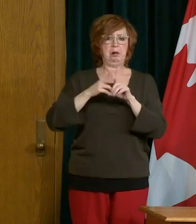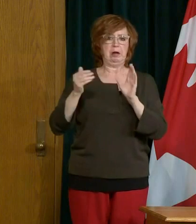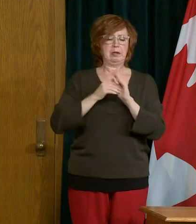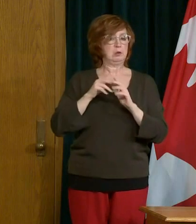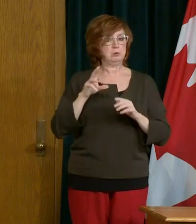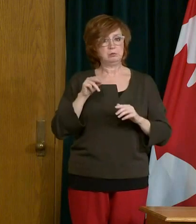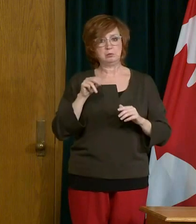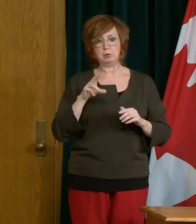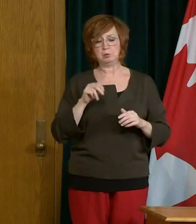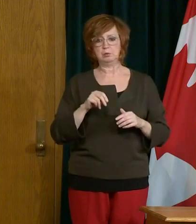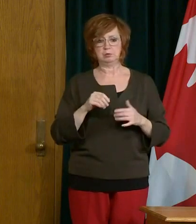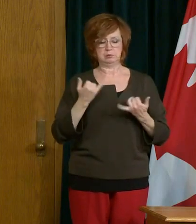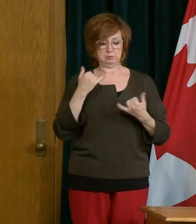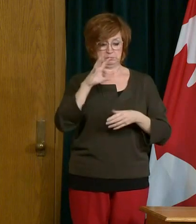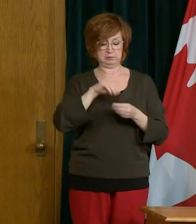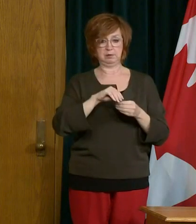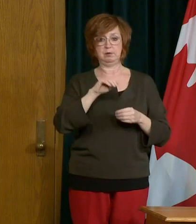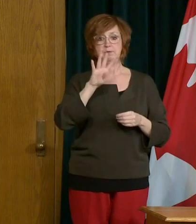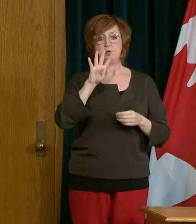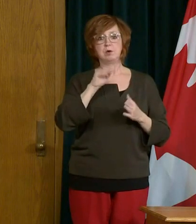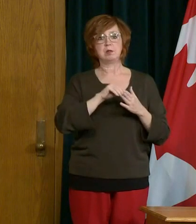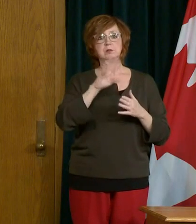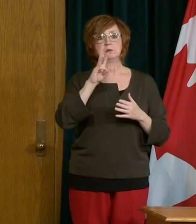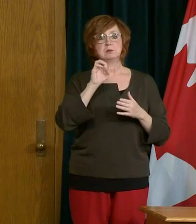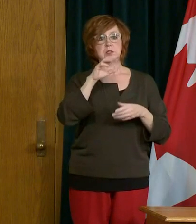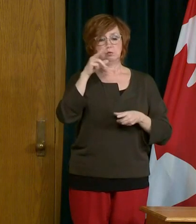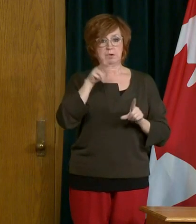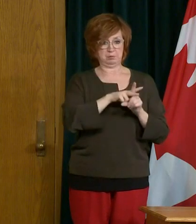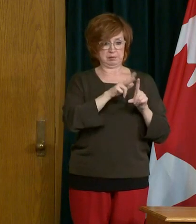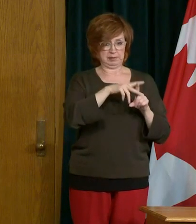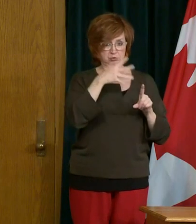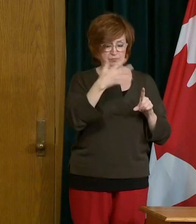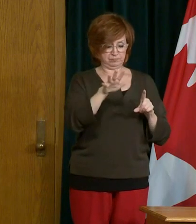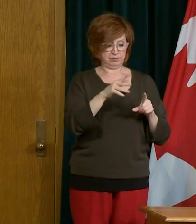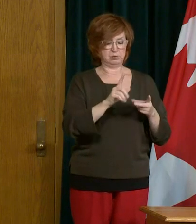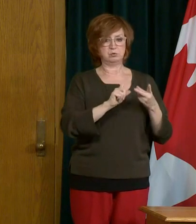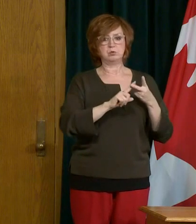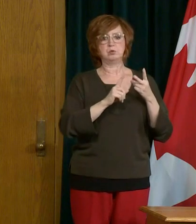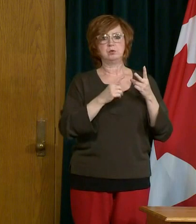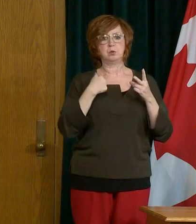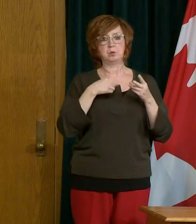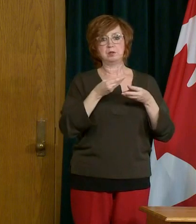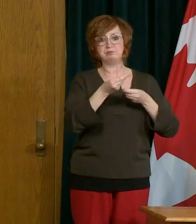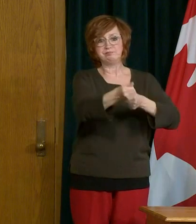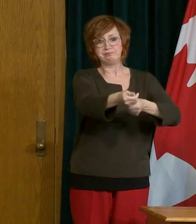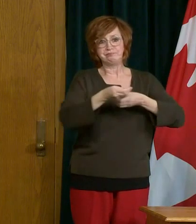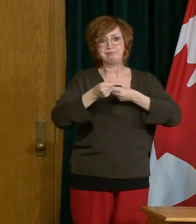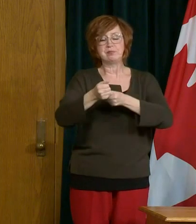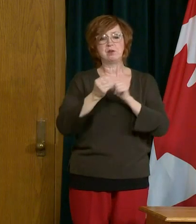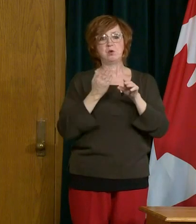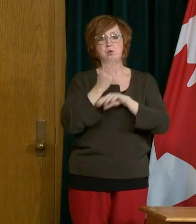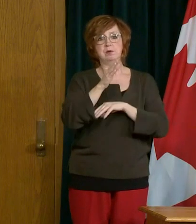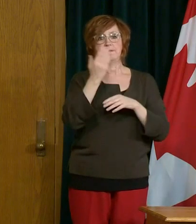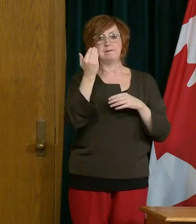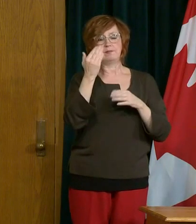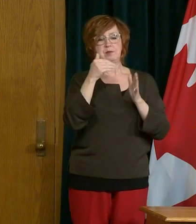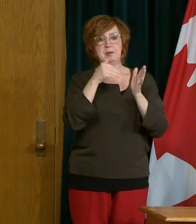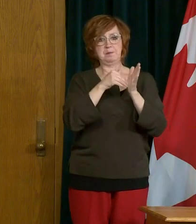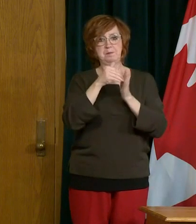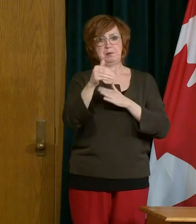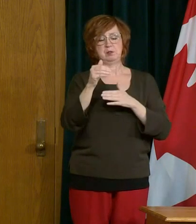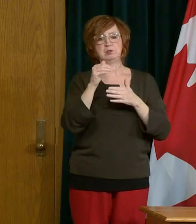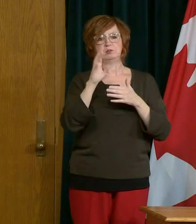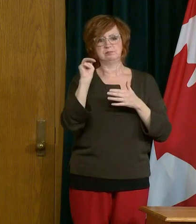than 4,600 applications, and we have provided in excess of $15 million in support to Saskatchewan small